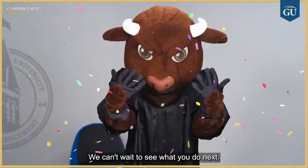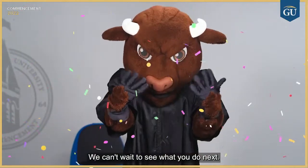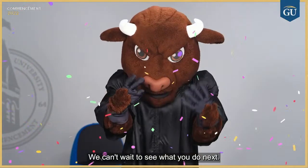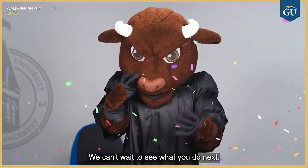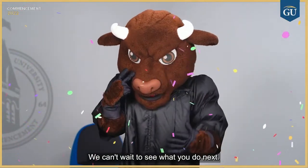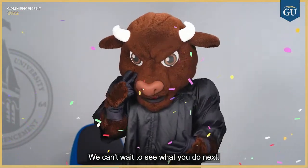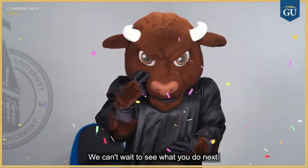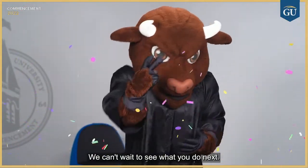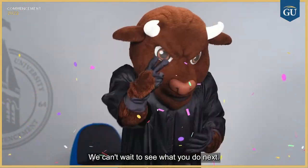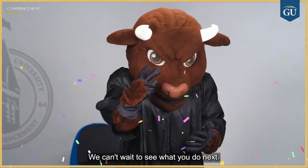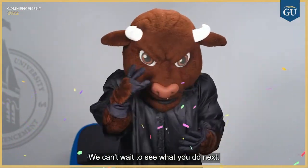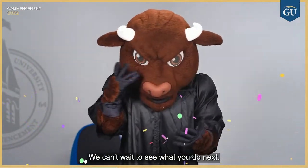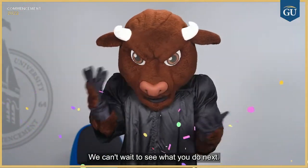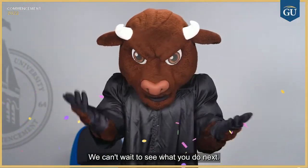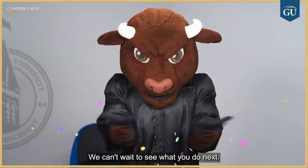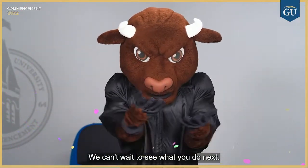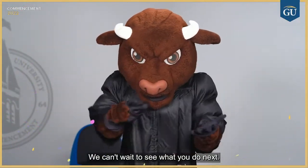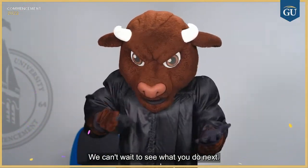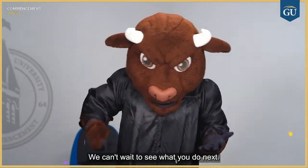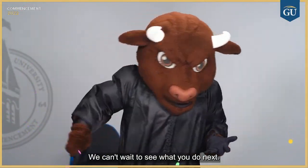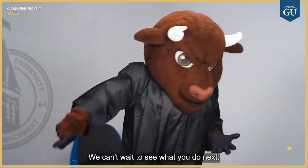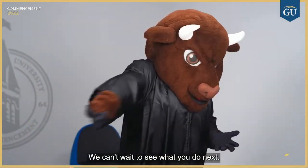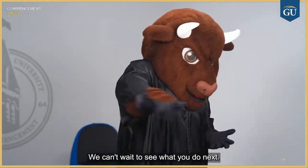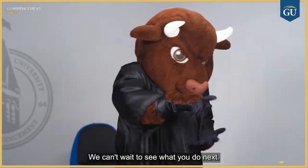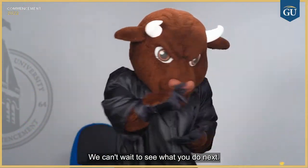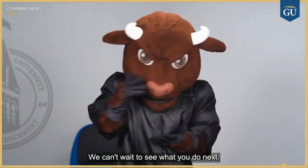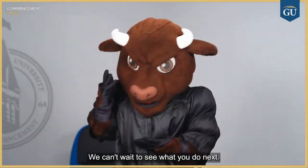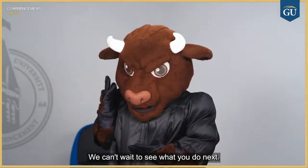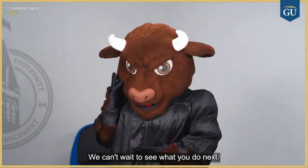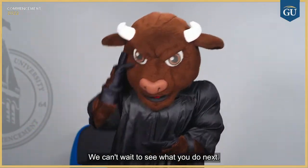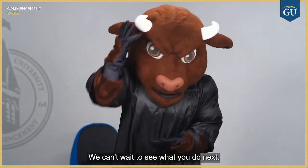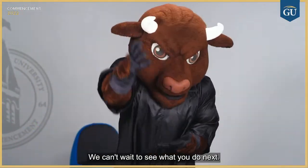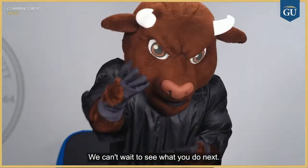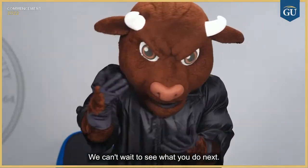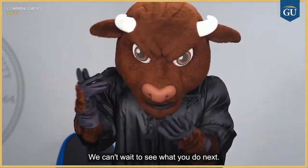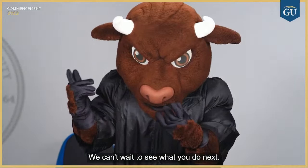Congratulations. We can't wait to see you what you do next.